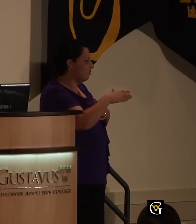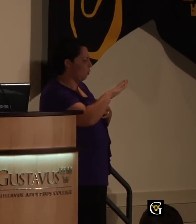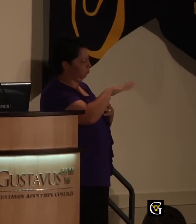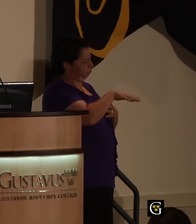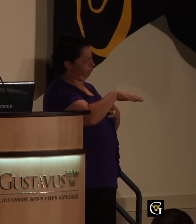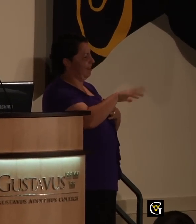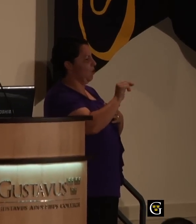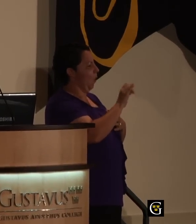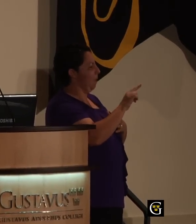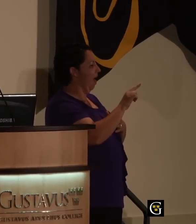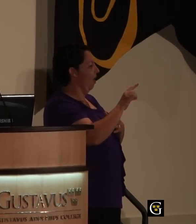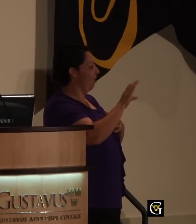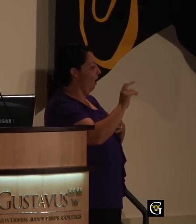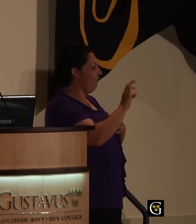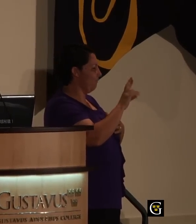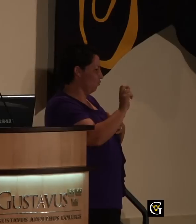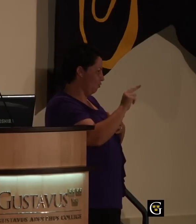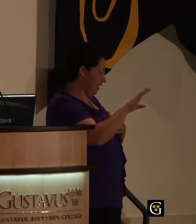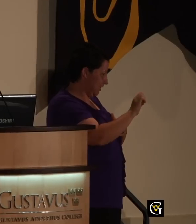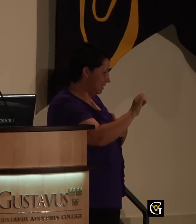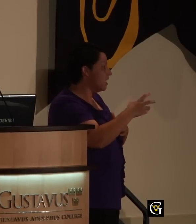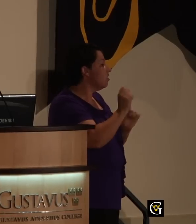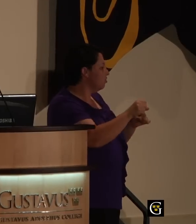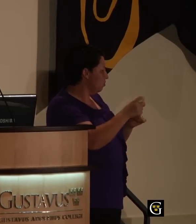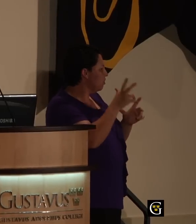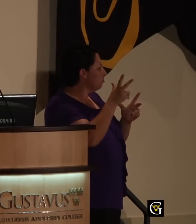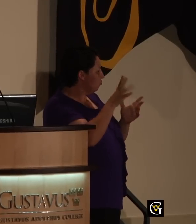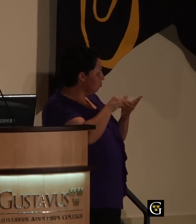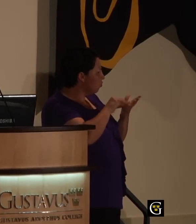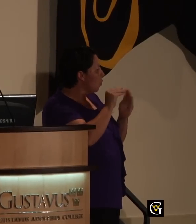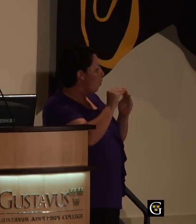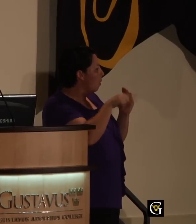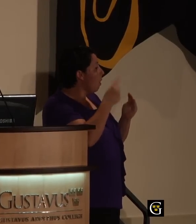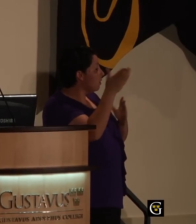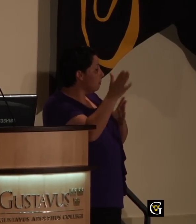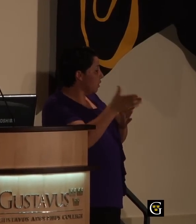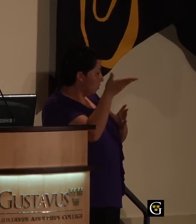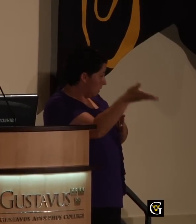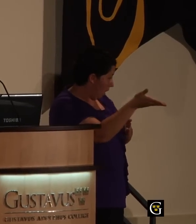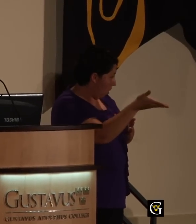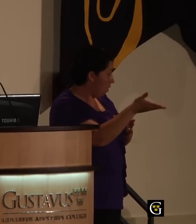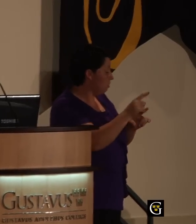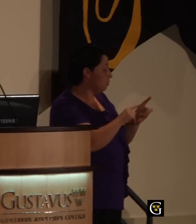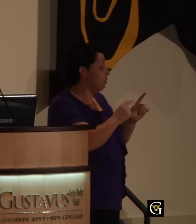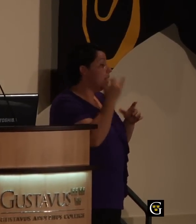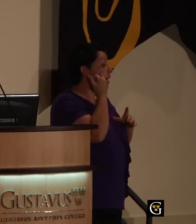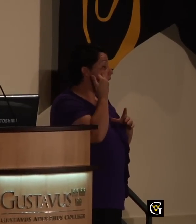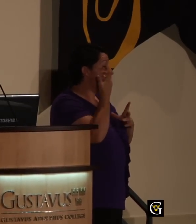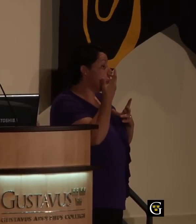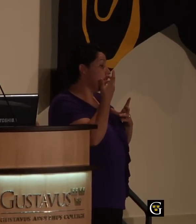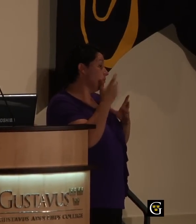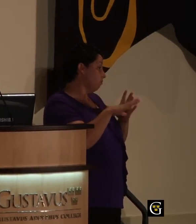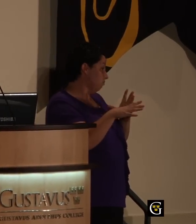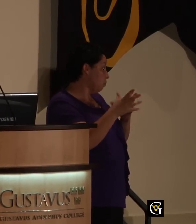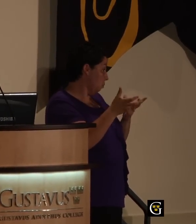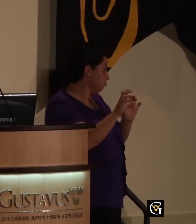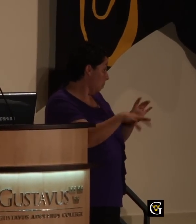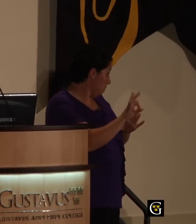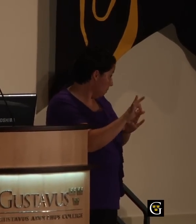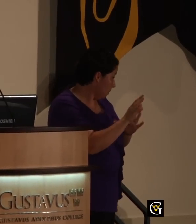www.gustavus.com/Nobel Conference. And you can find out a lot about our speakers there. And if you also, you could pick up a copy